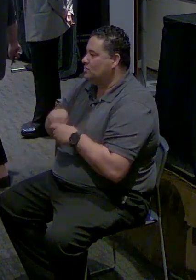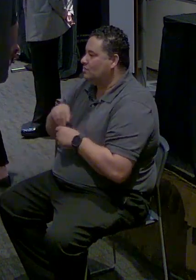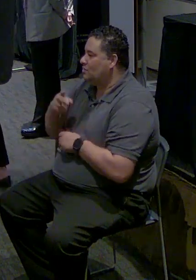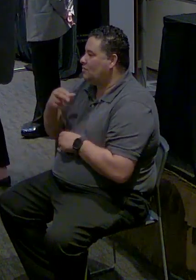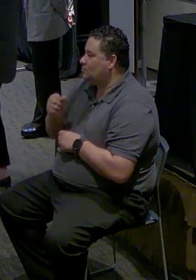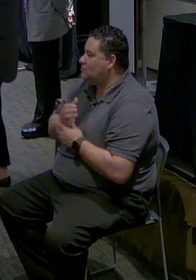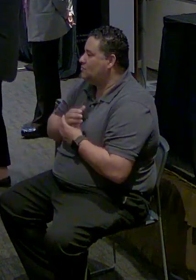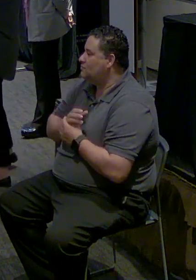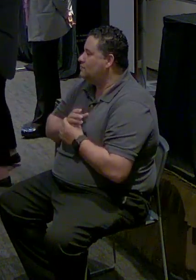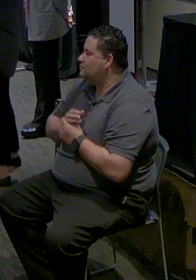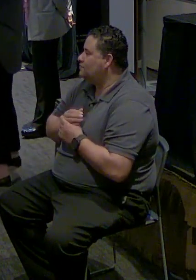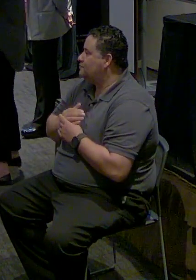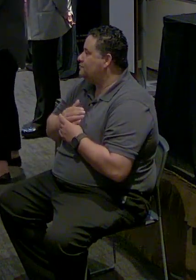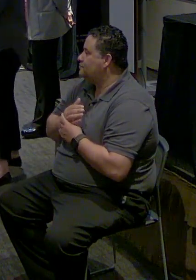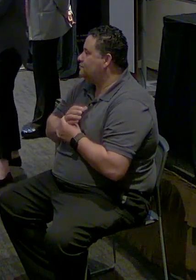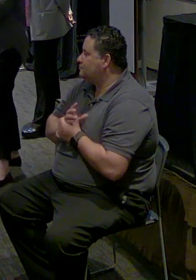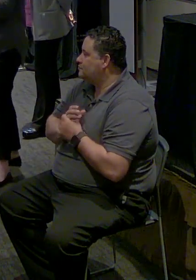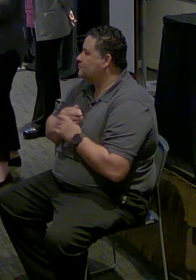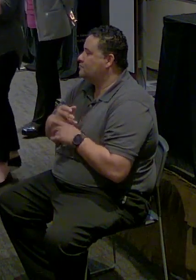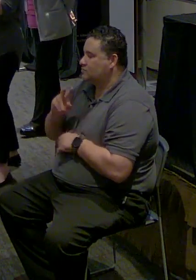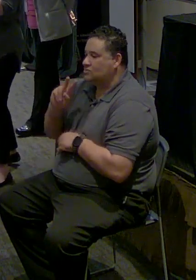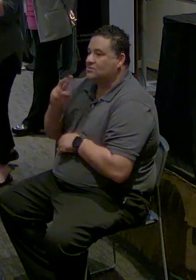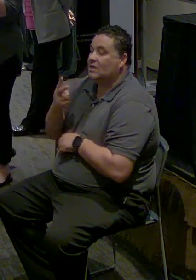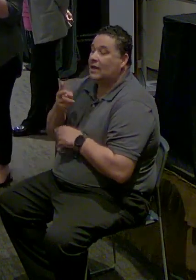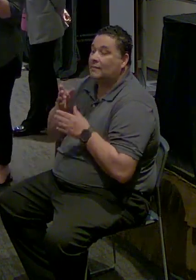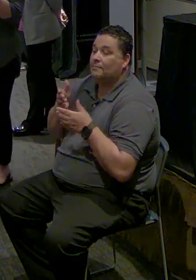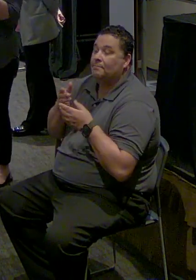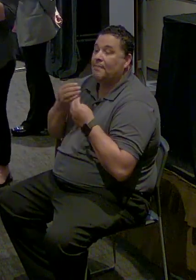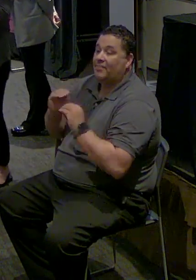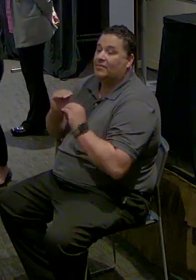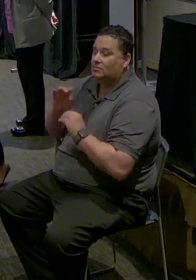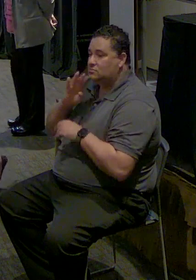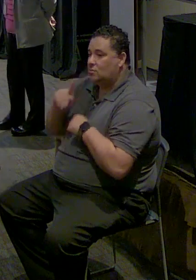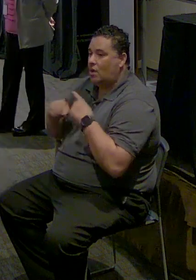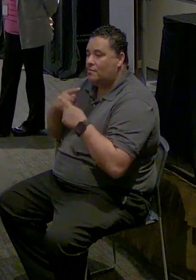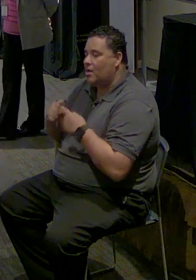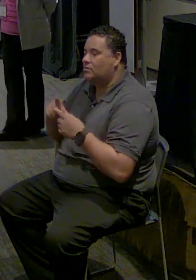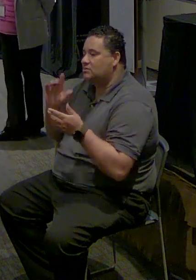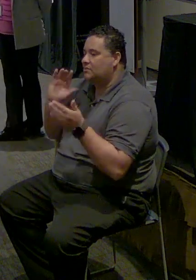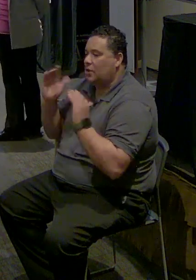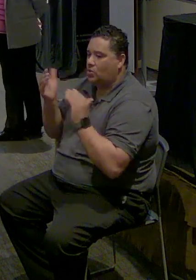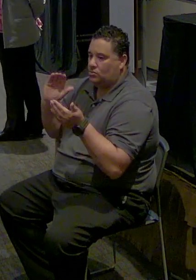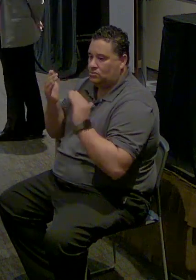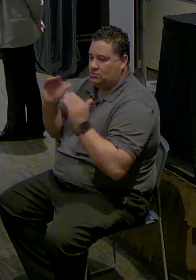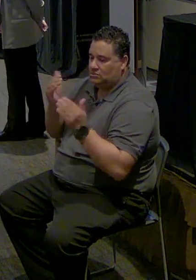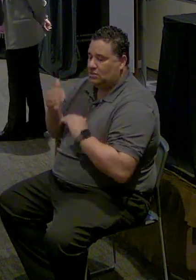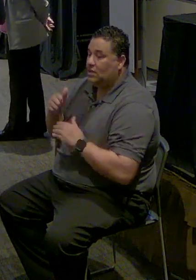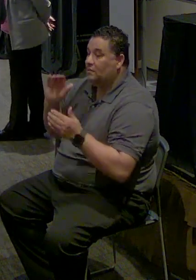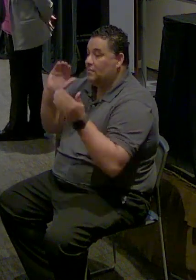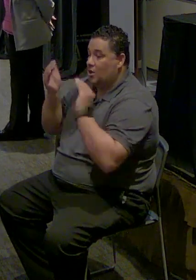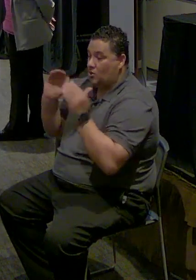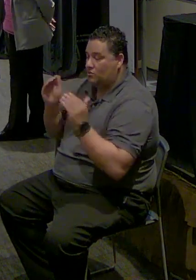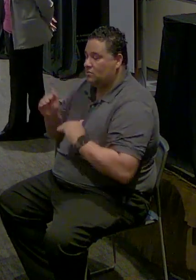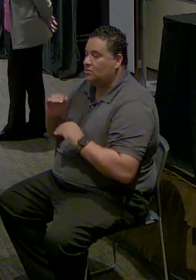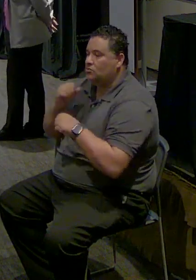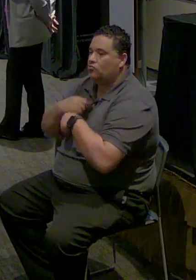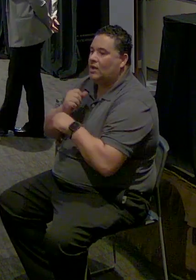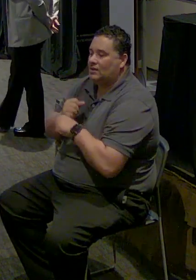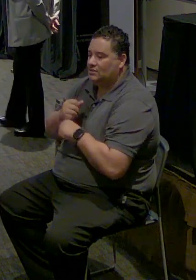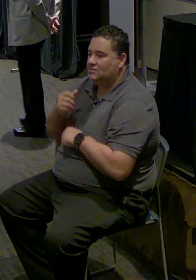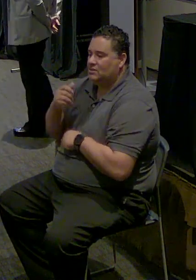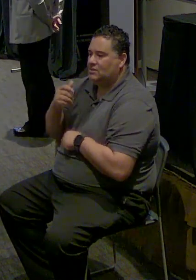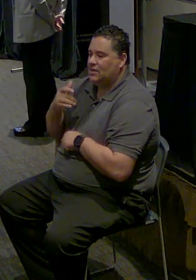good. All right, so the second method we're going to talk about is comparison. So comparison creates this sense